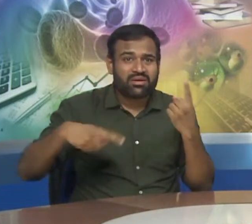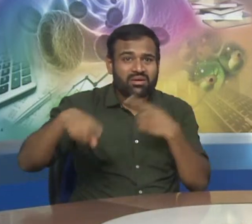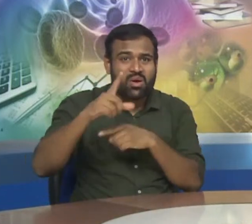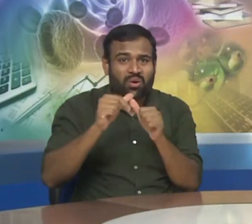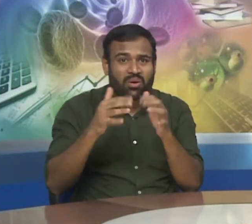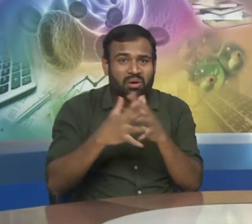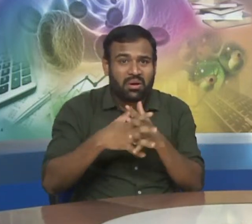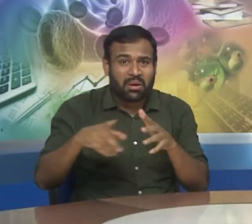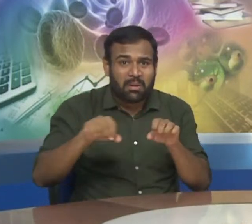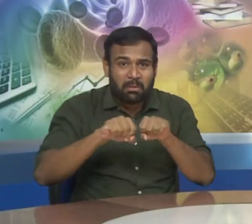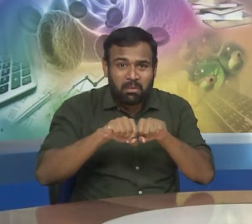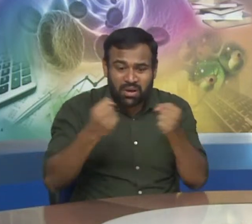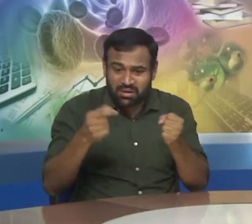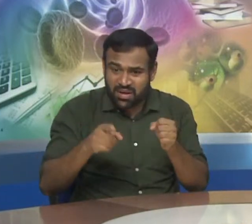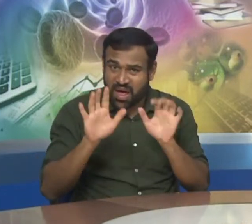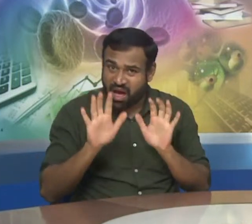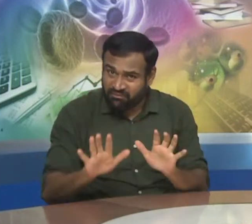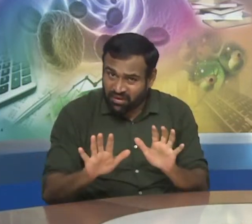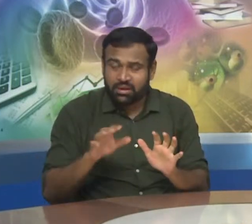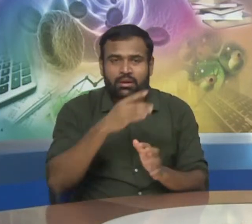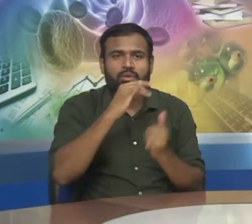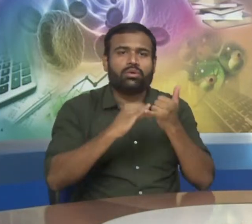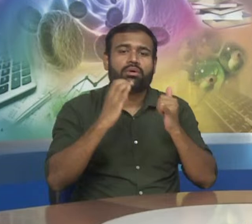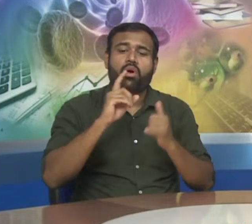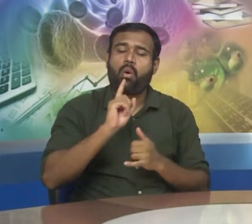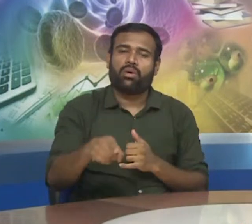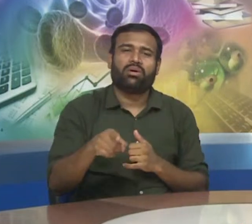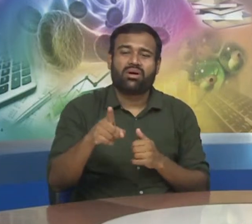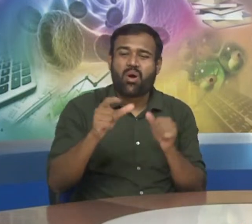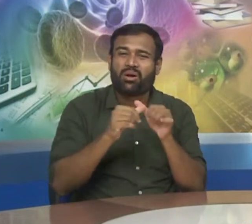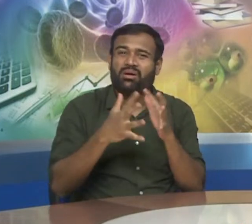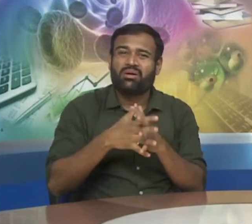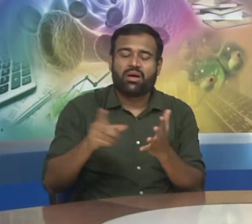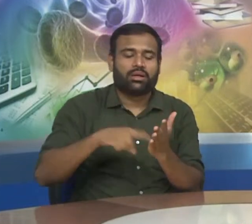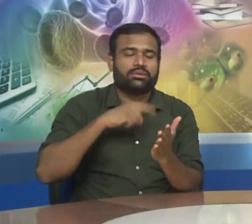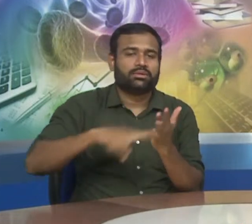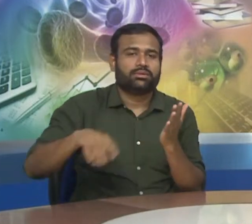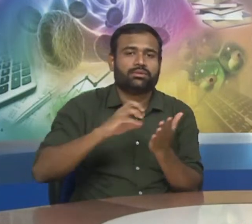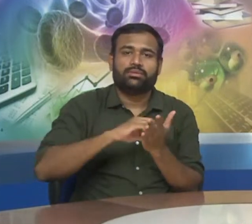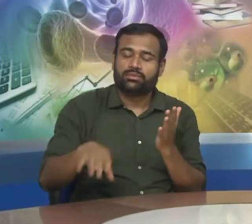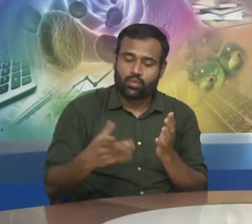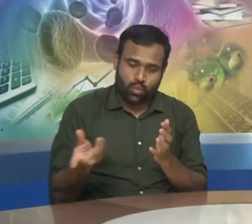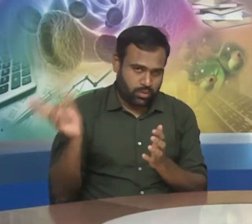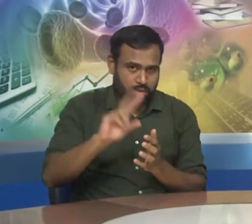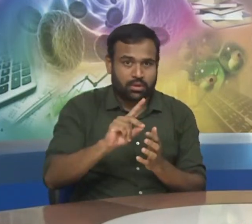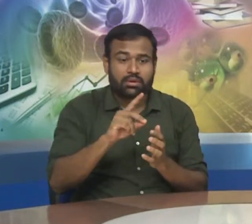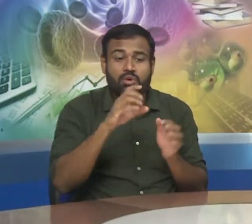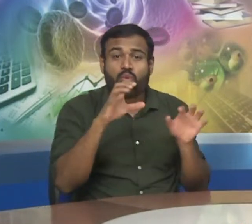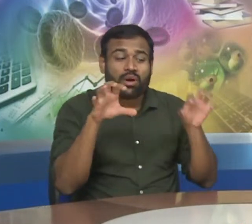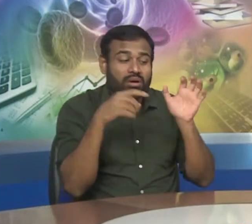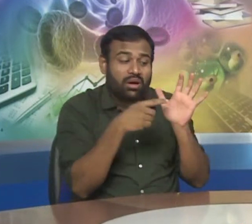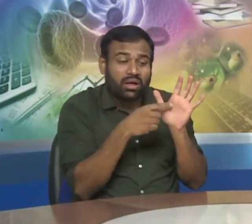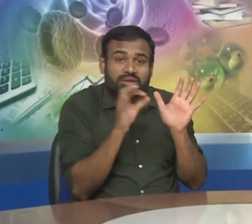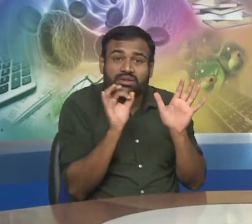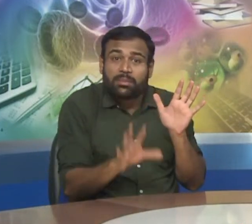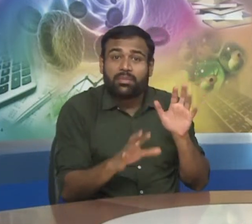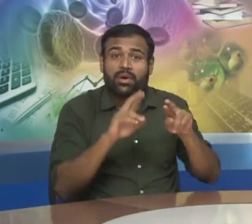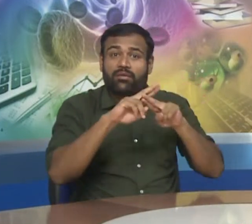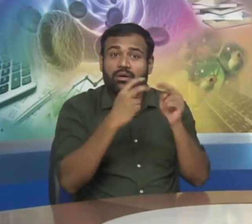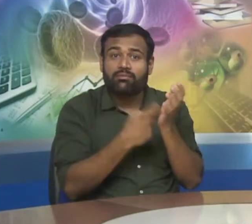If it finds violation of any provision of the Constitution, it may declare the concerned law as